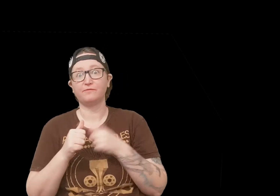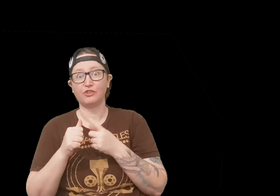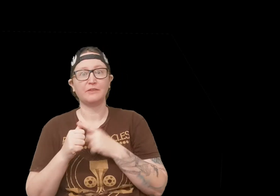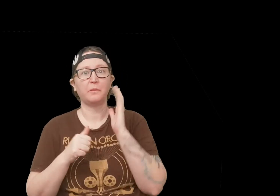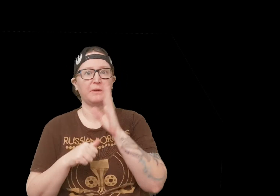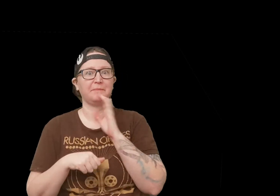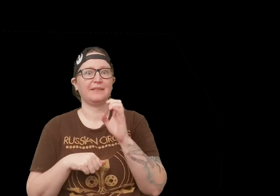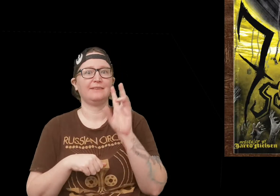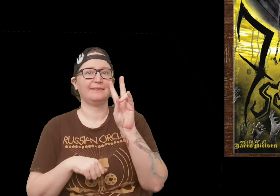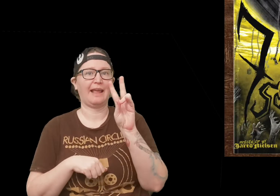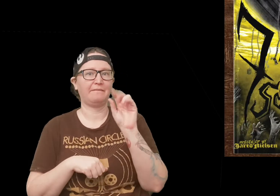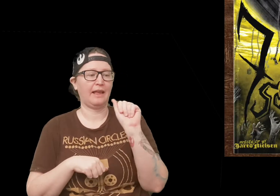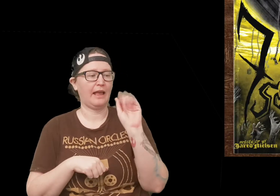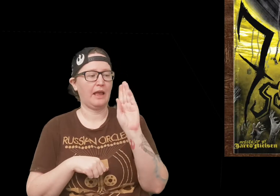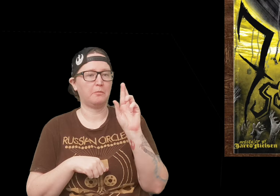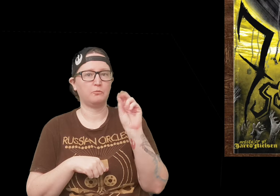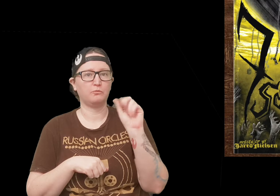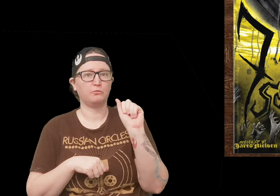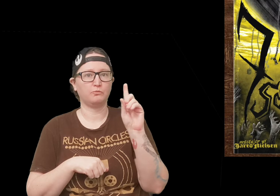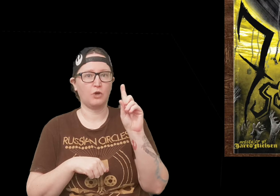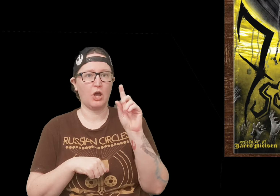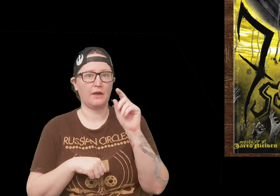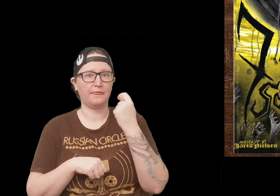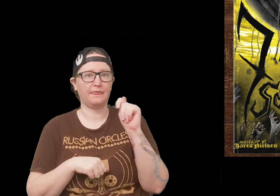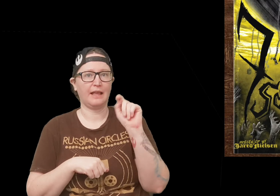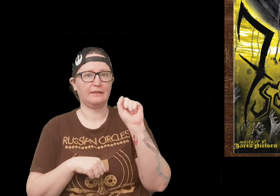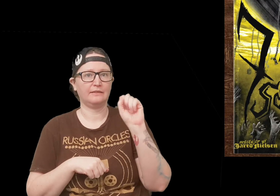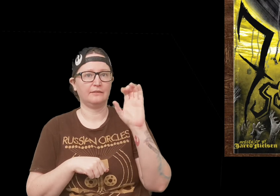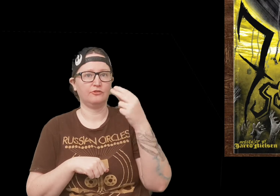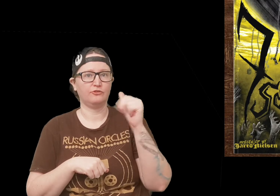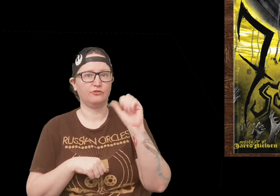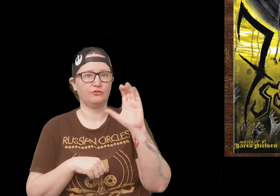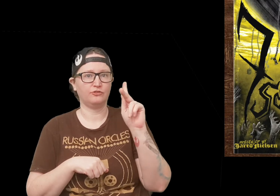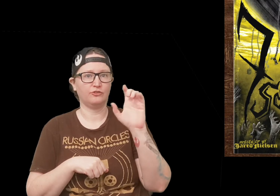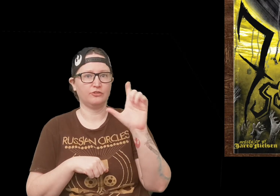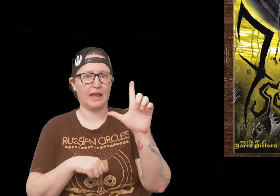projects. The first is 7 Abroad the Schackel.